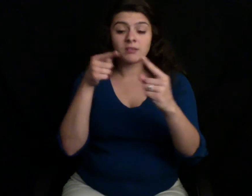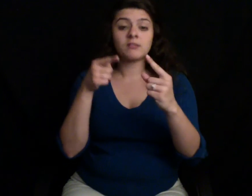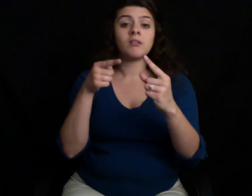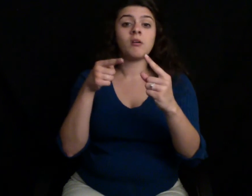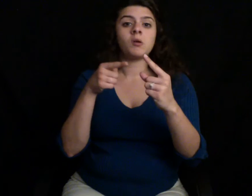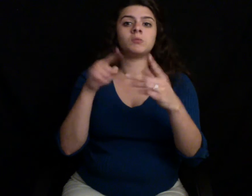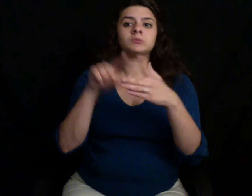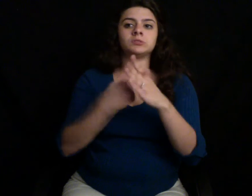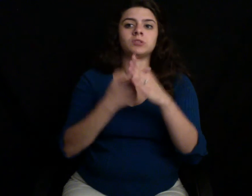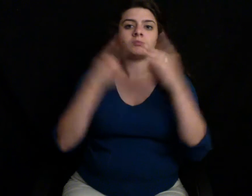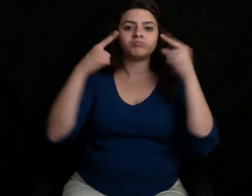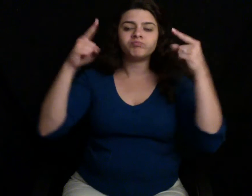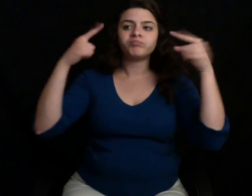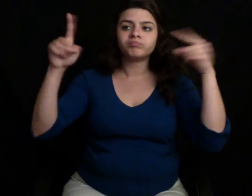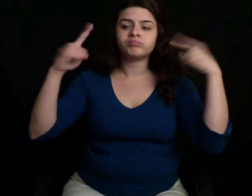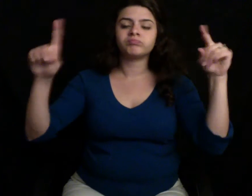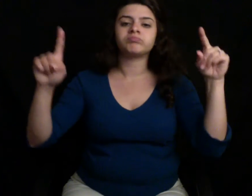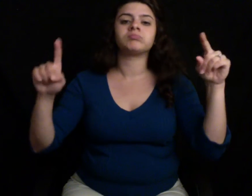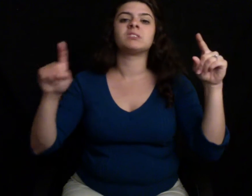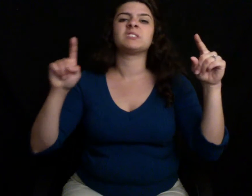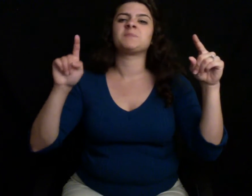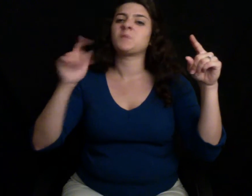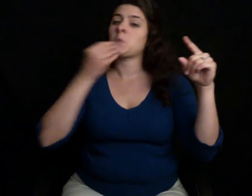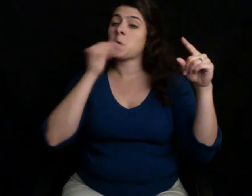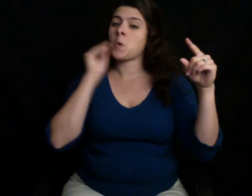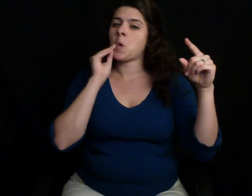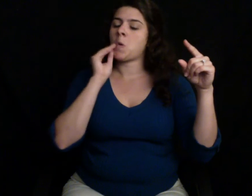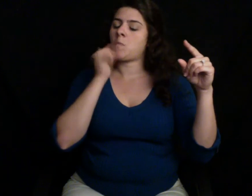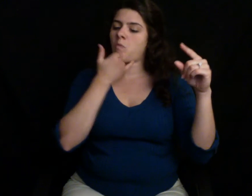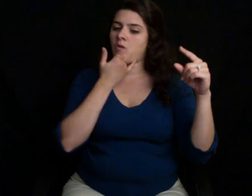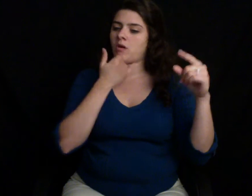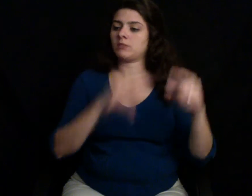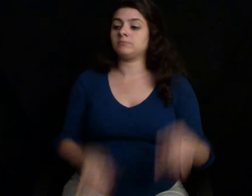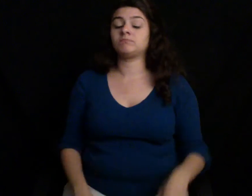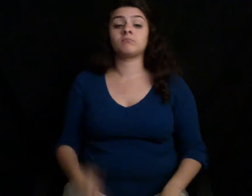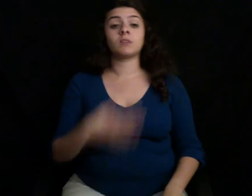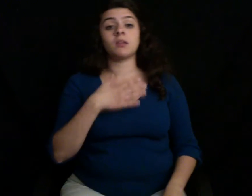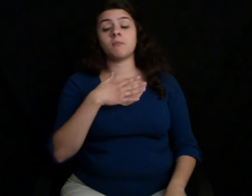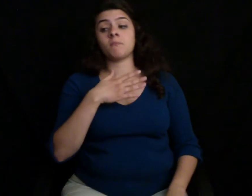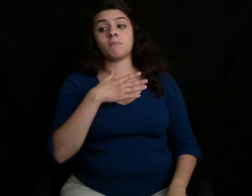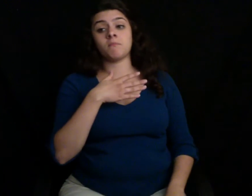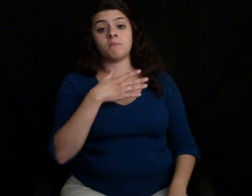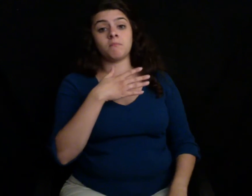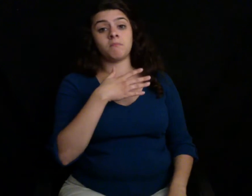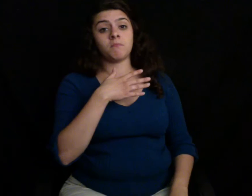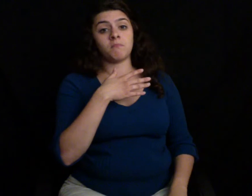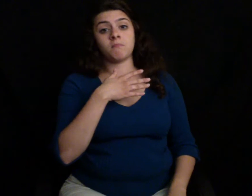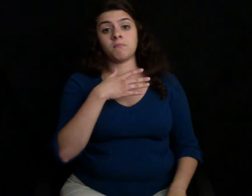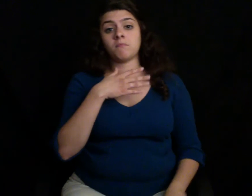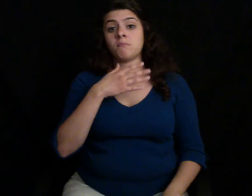at home. My mom got sick in 2008. She said, you have what it takes to take care of the family. She said, I know you have the